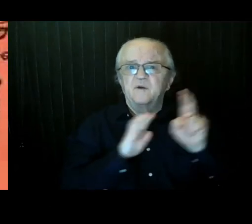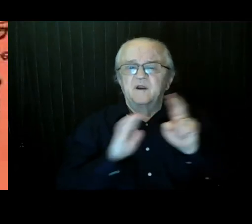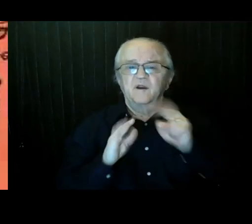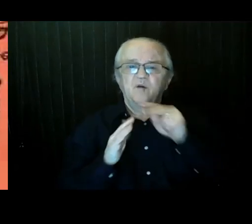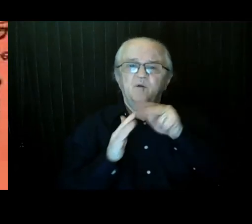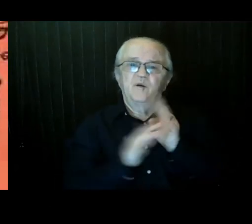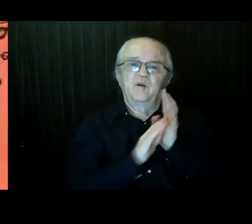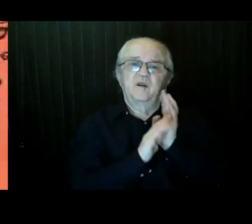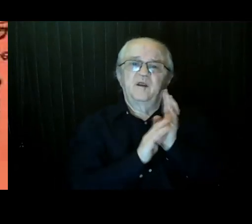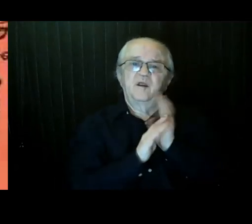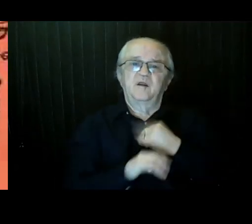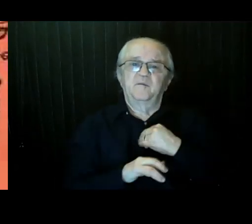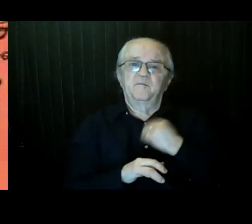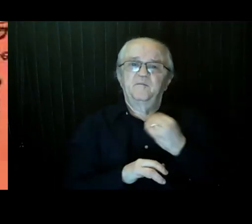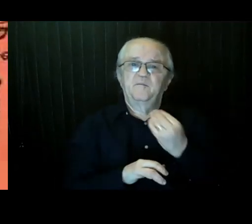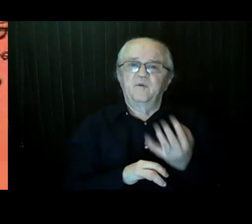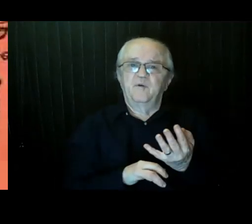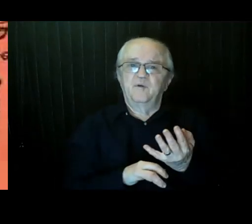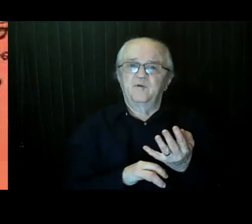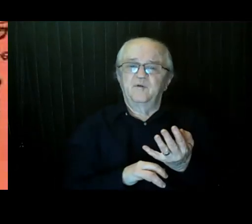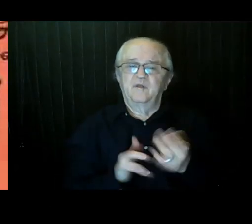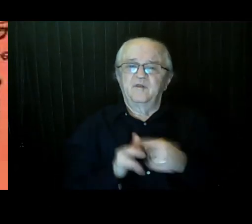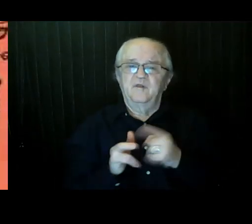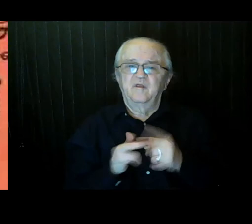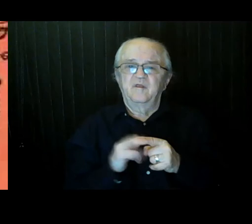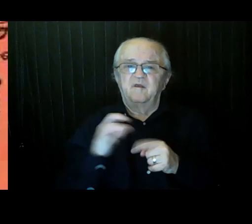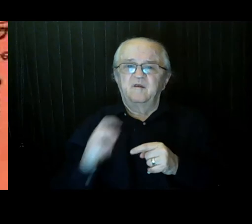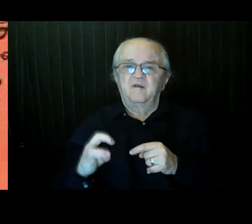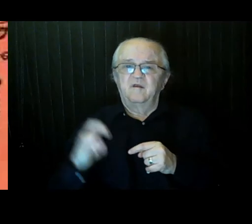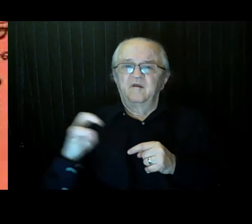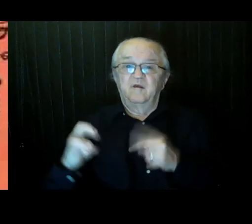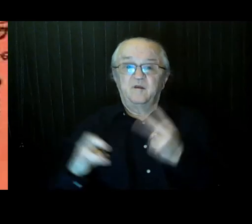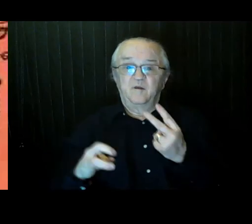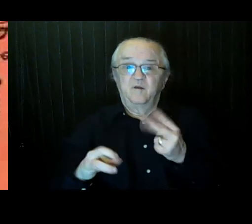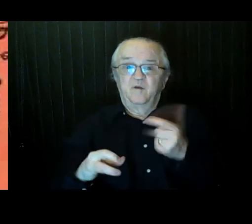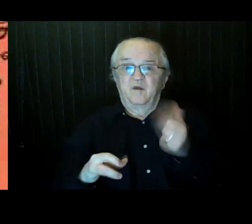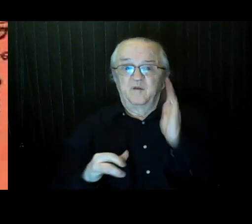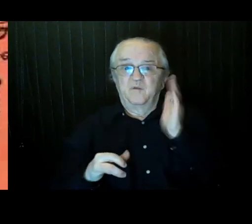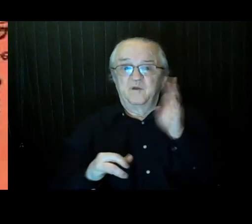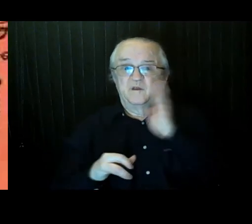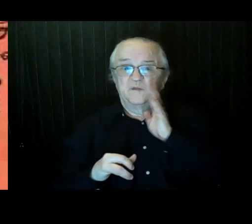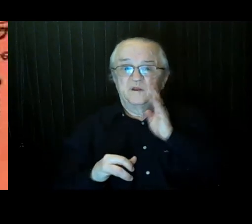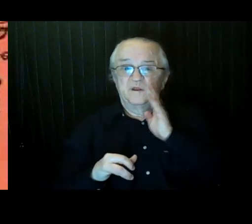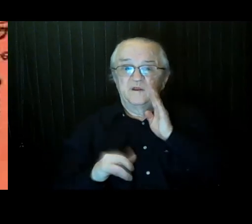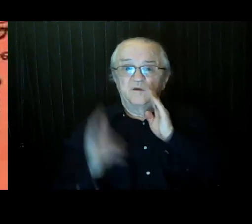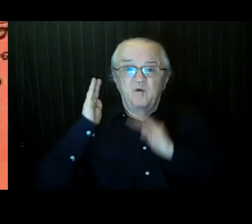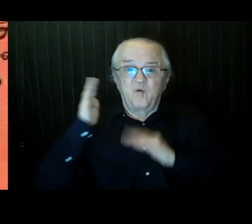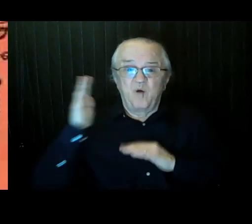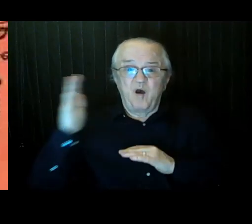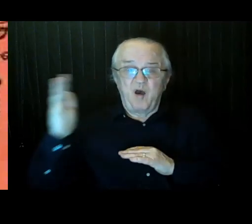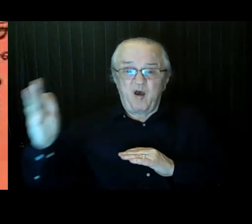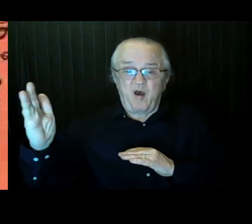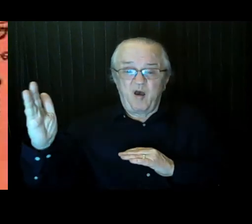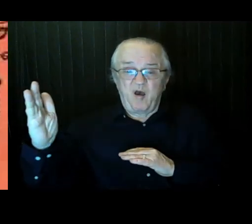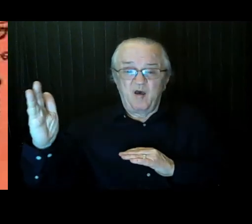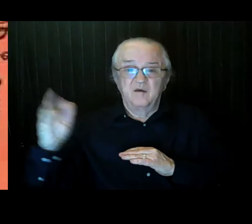like. And then there were two other speakers that were sitting in chairs next to the sort of next to the wall, as if they're ready to get up and speak next. There was an